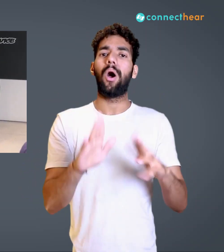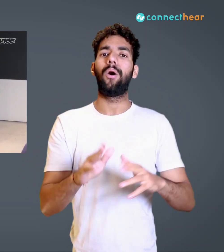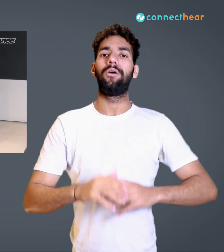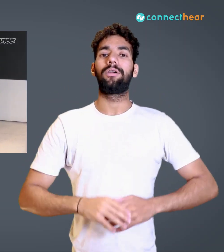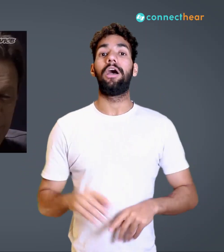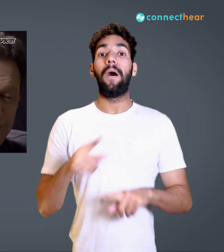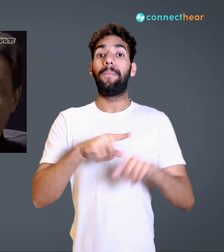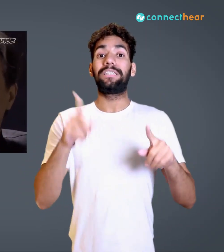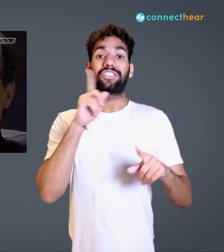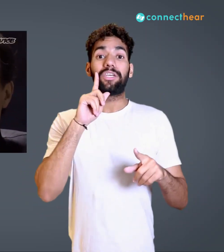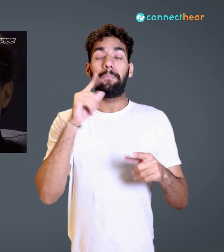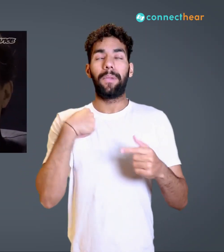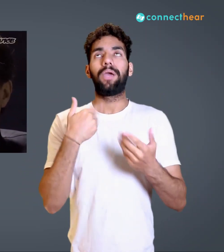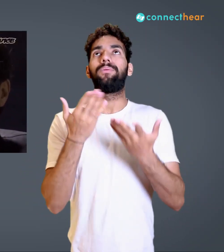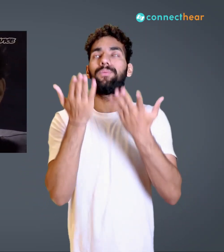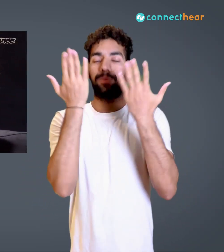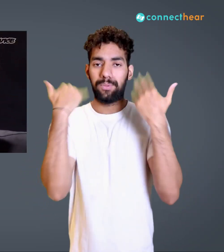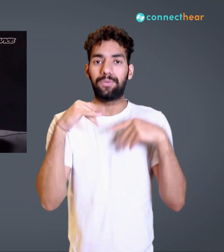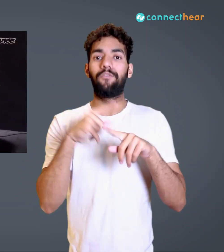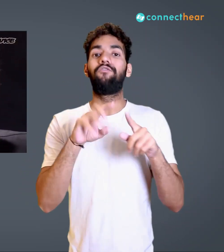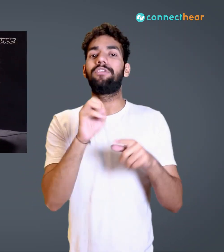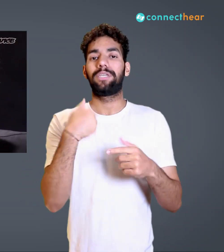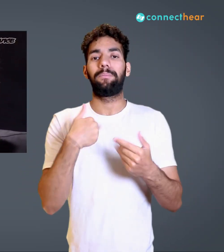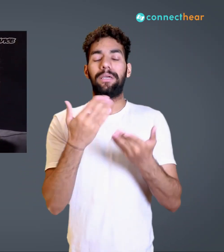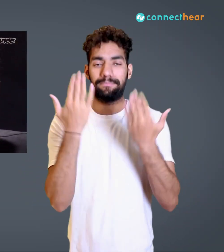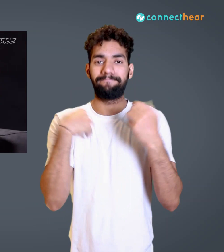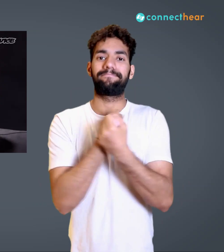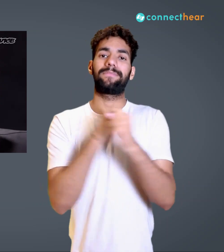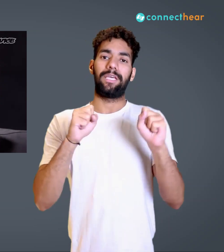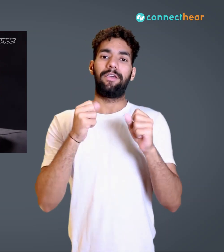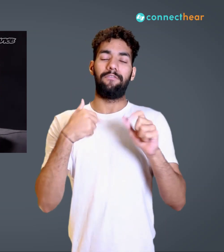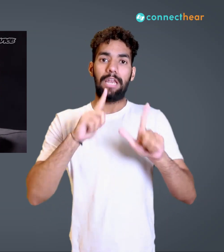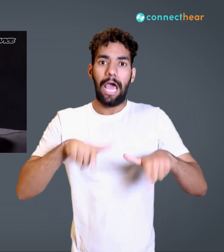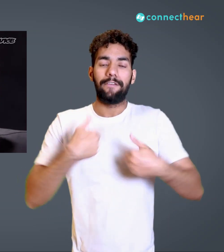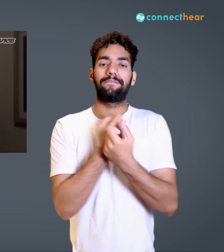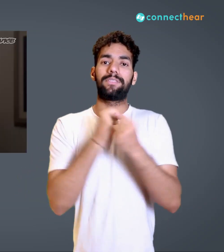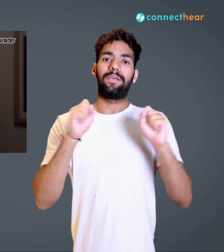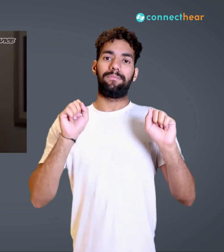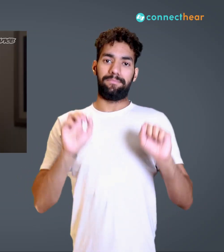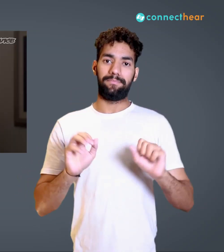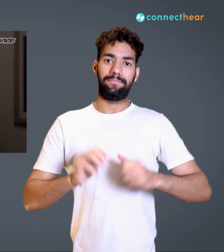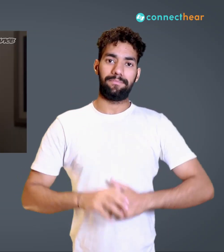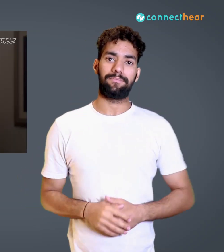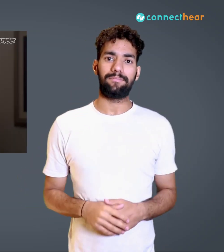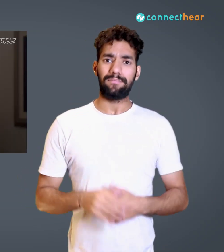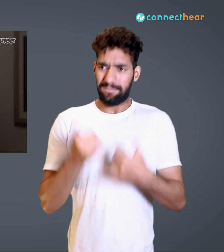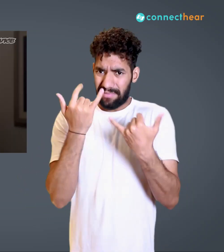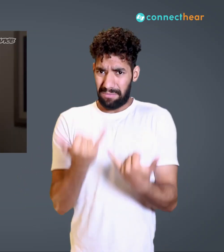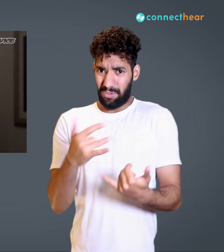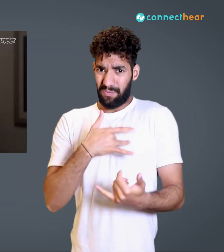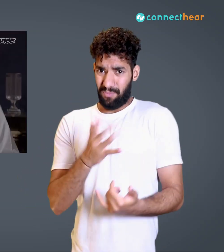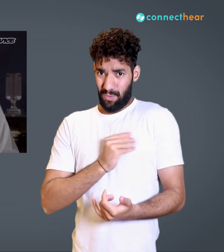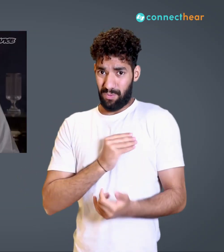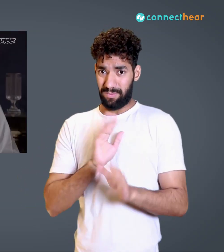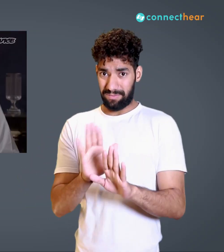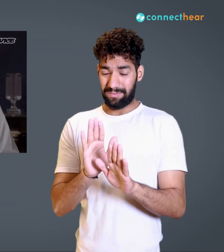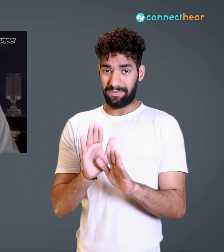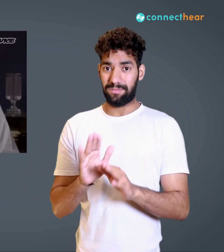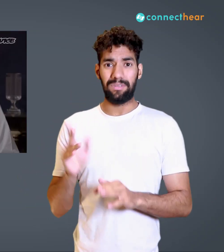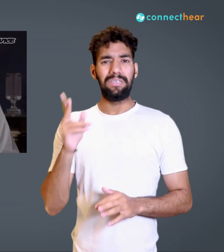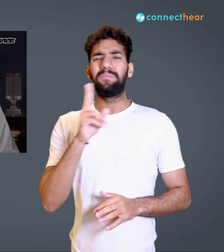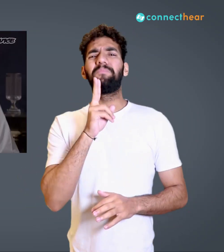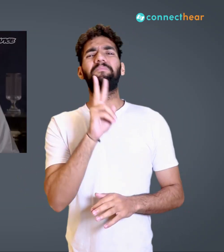foot. But even when I was lying down, I thanked the Almighty because I knew I was saved. And what about now? I mean, are you scared?